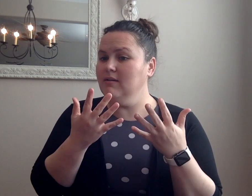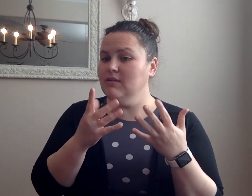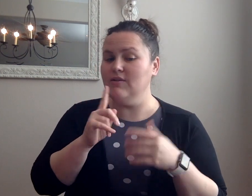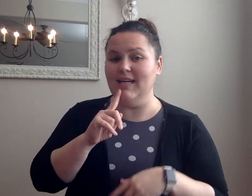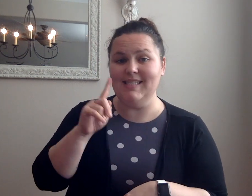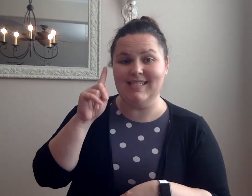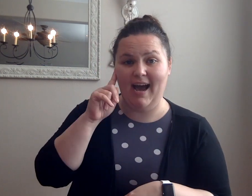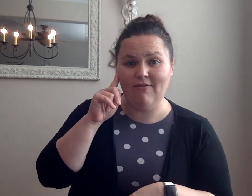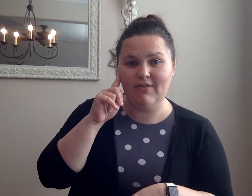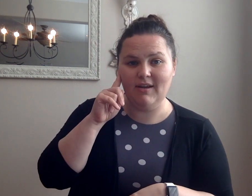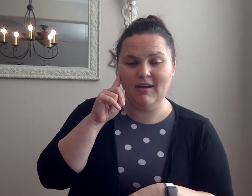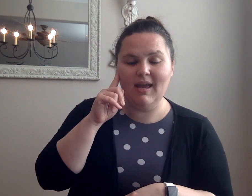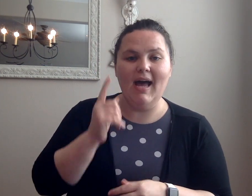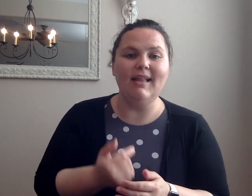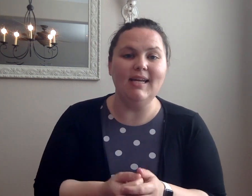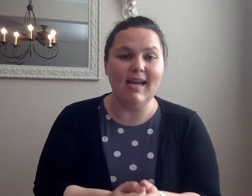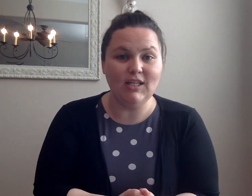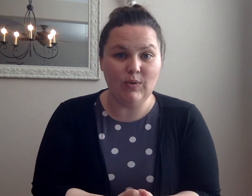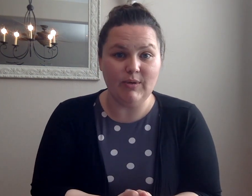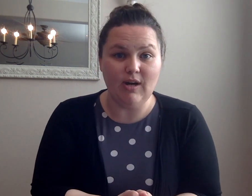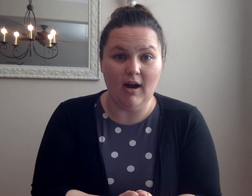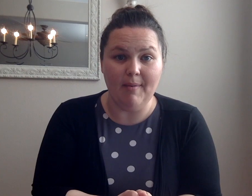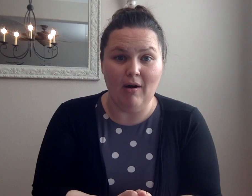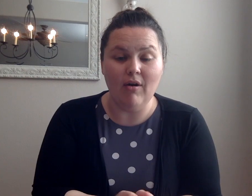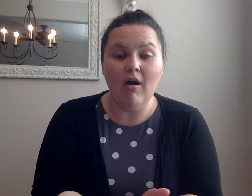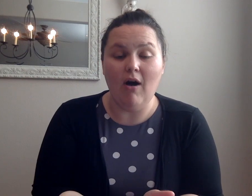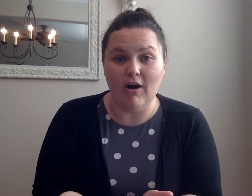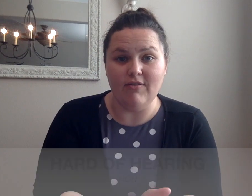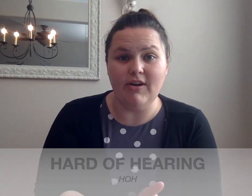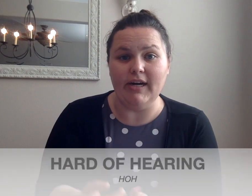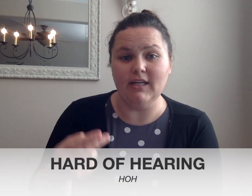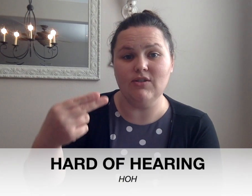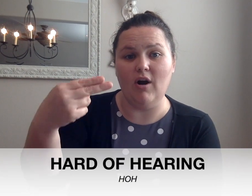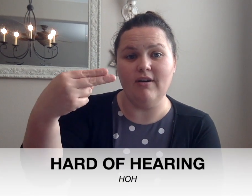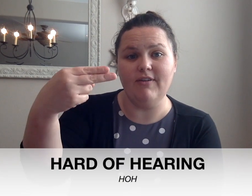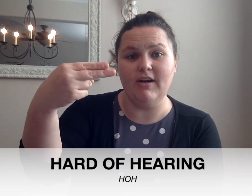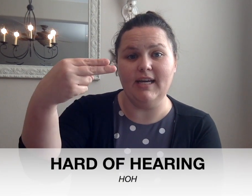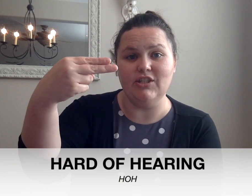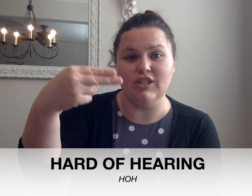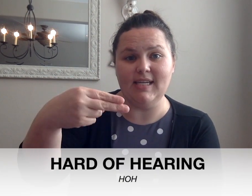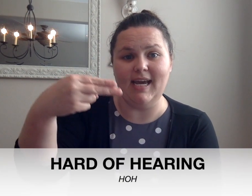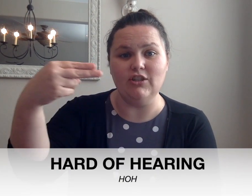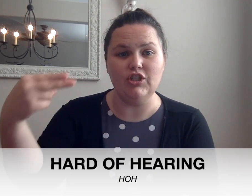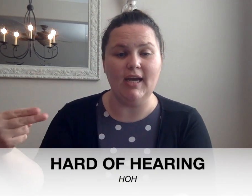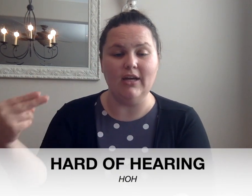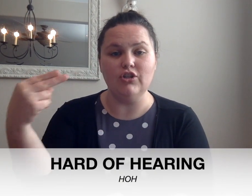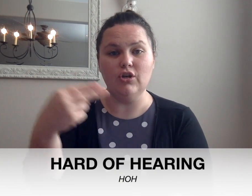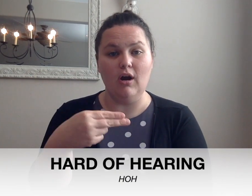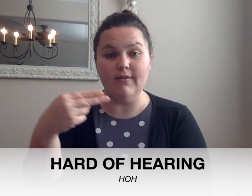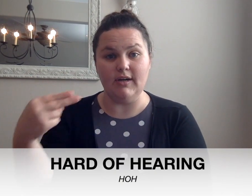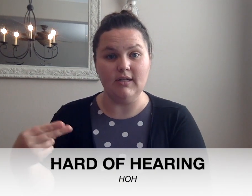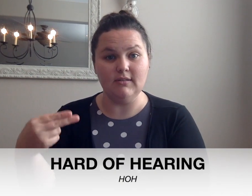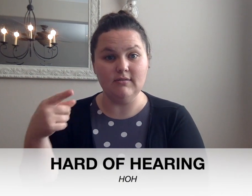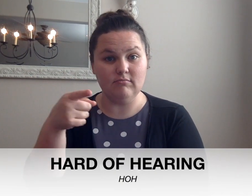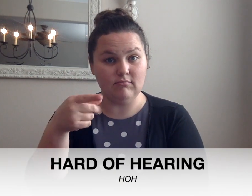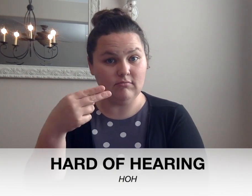So that's deaf. And then next we would talk about hard of hearing. So hard of hearing is just H, hard of hearing.